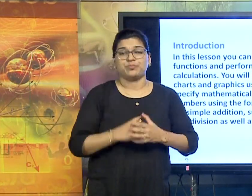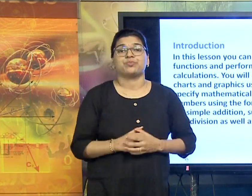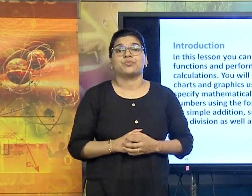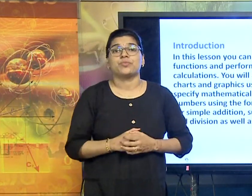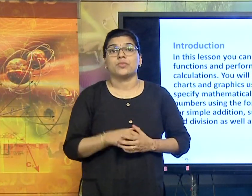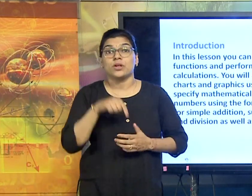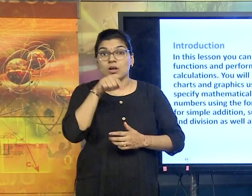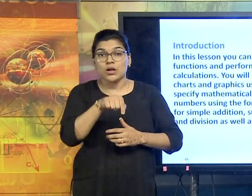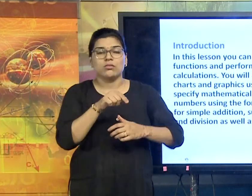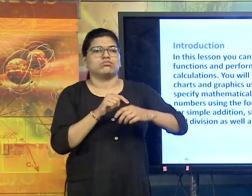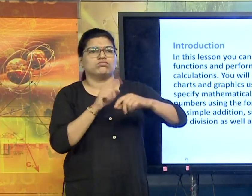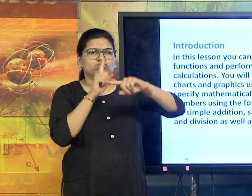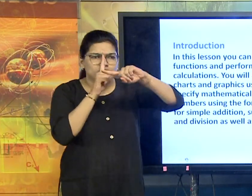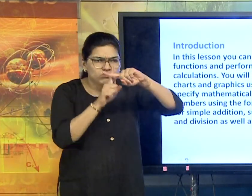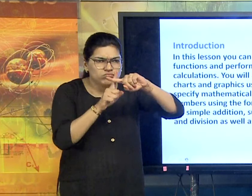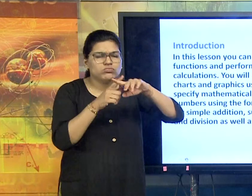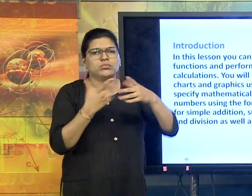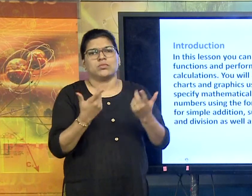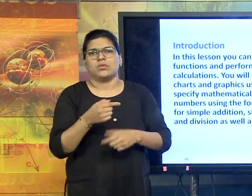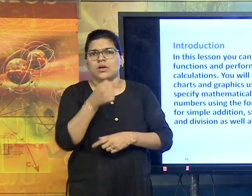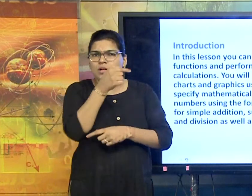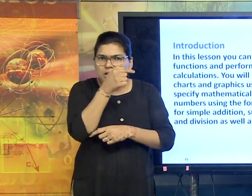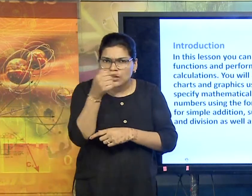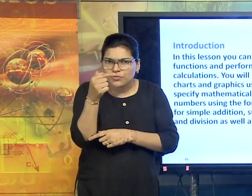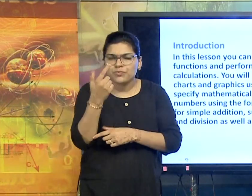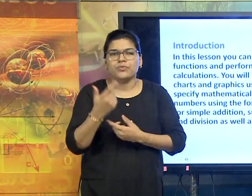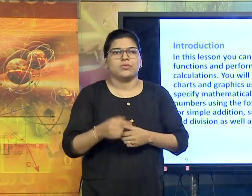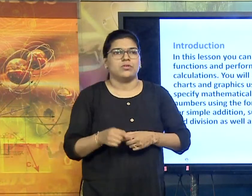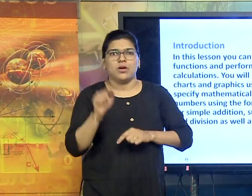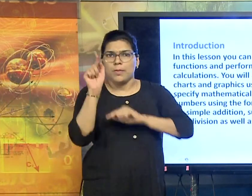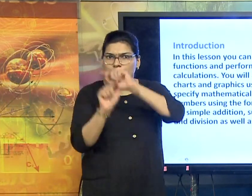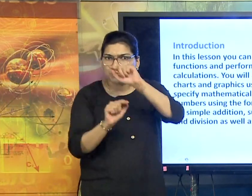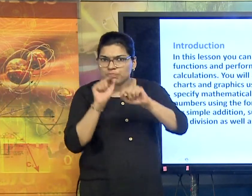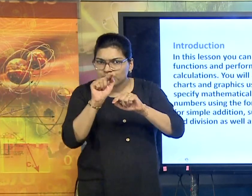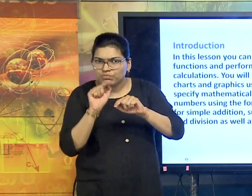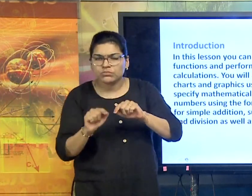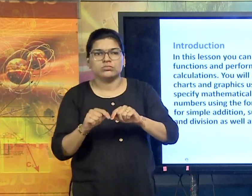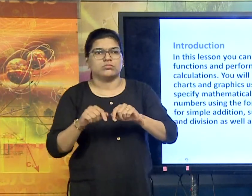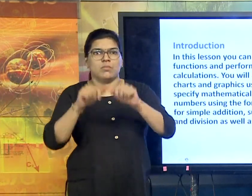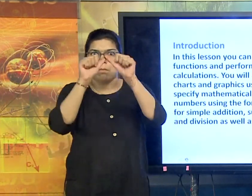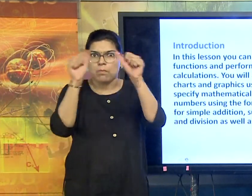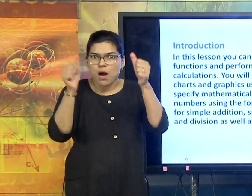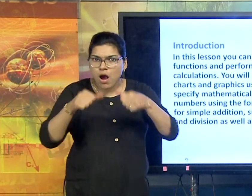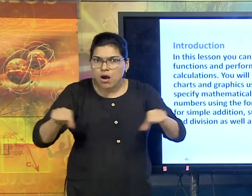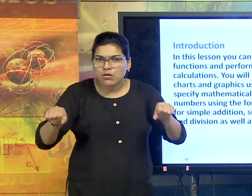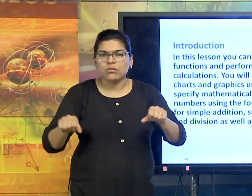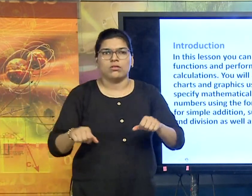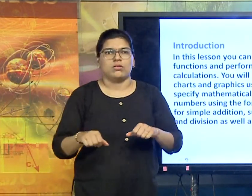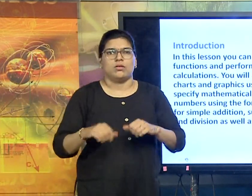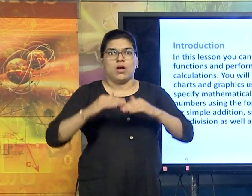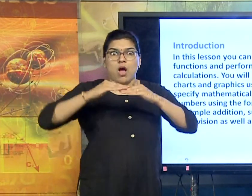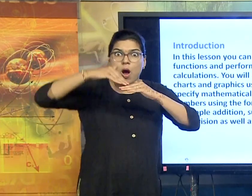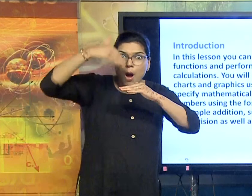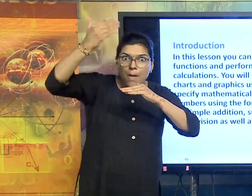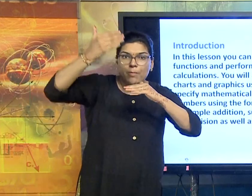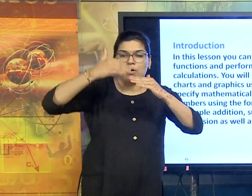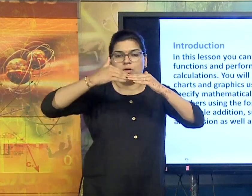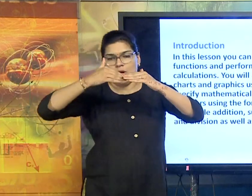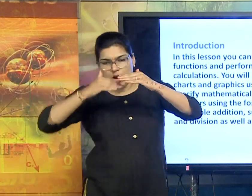This lesson is lesson number 8 from our data entry operation. In this we talk about formulas,